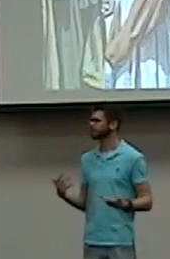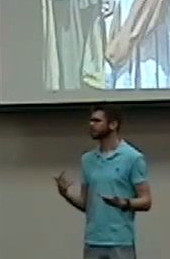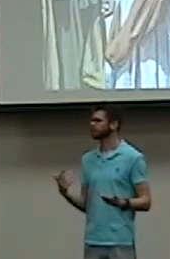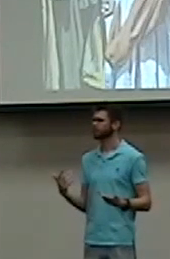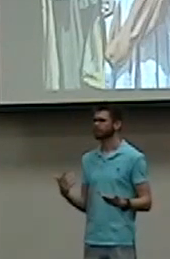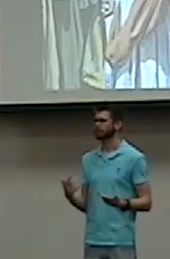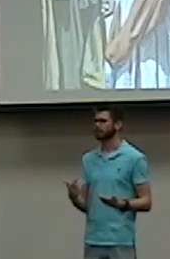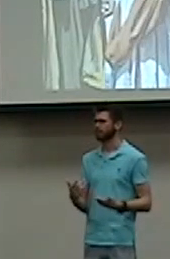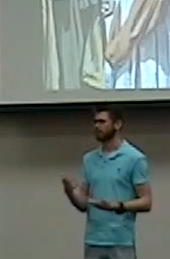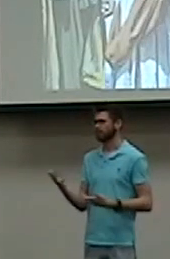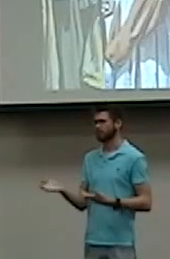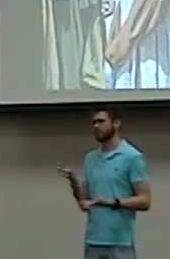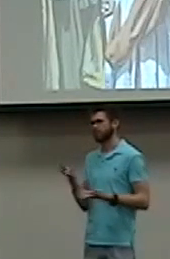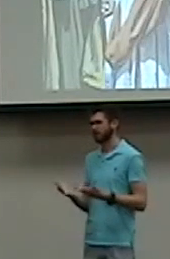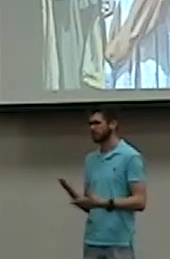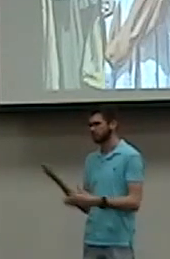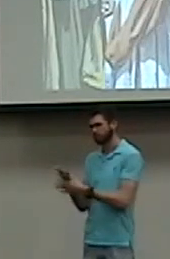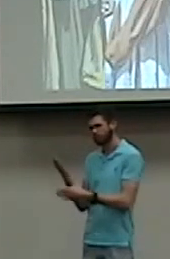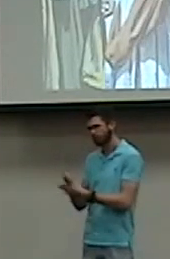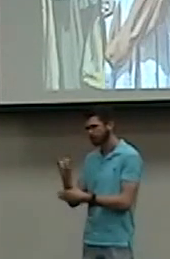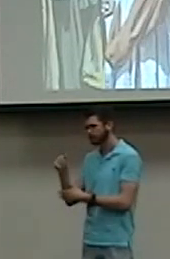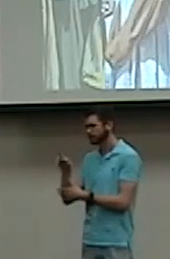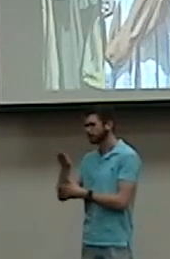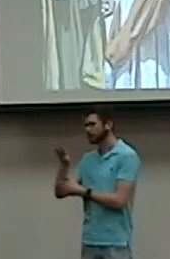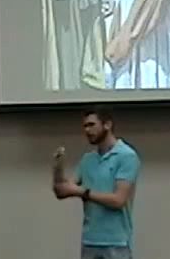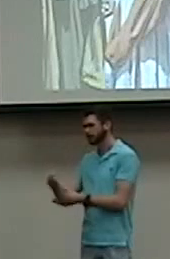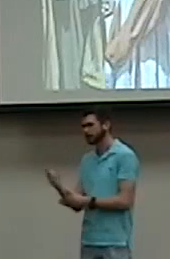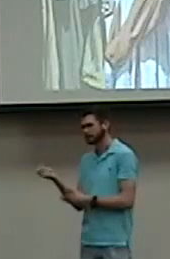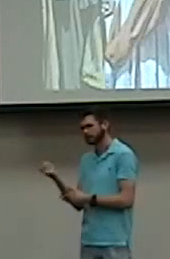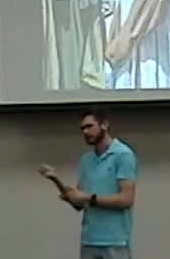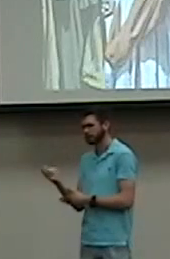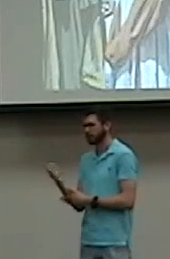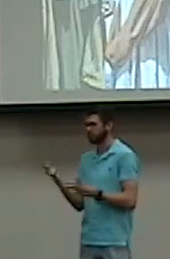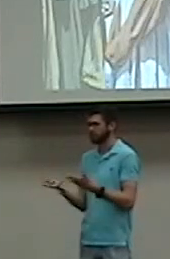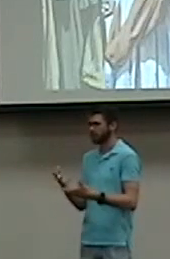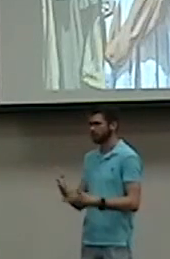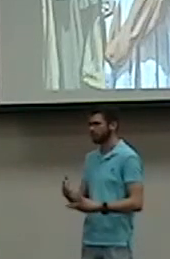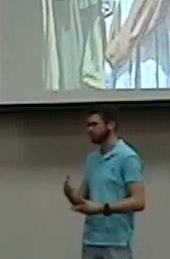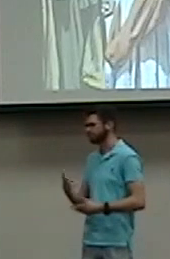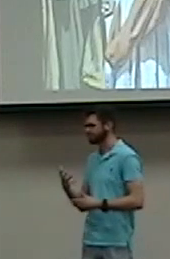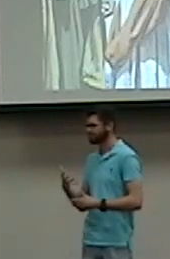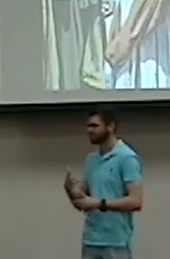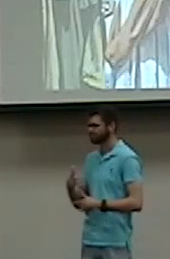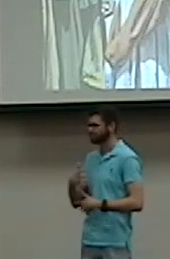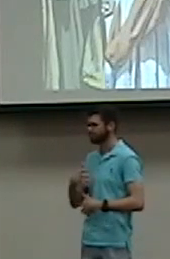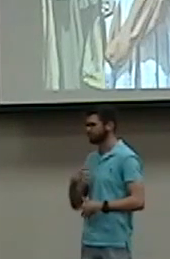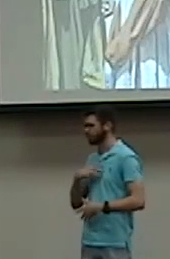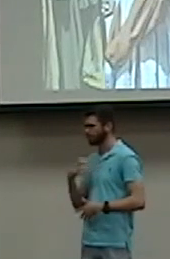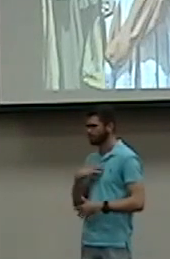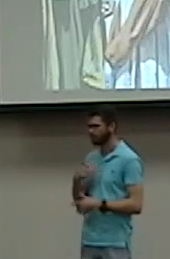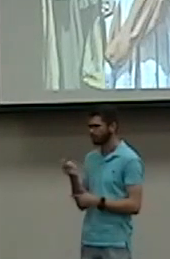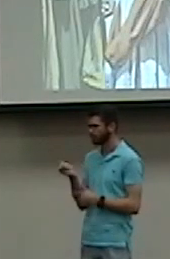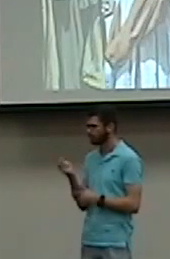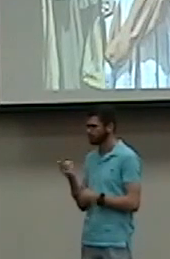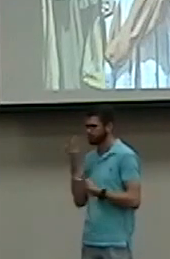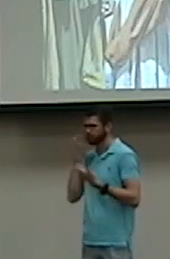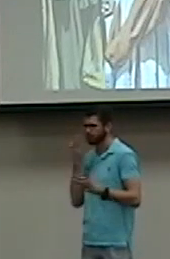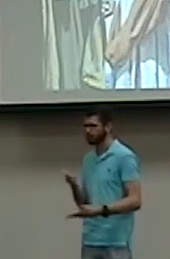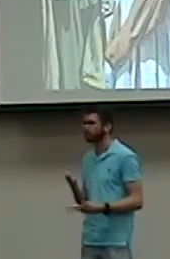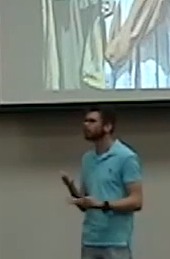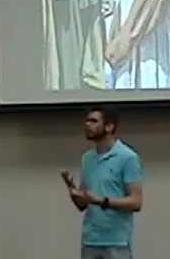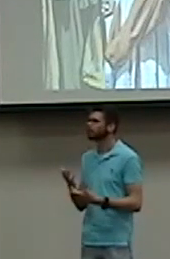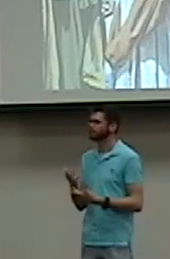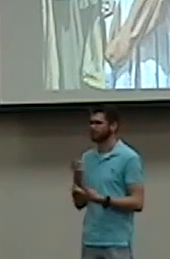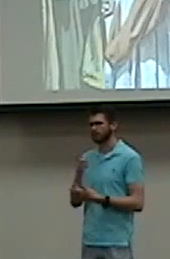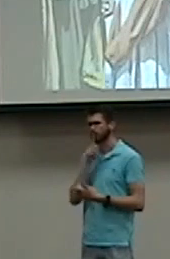That must have been annoying for Jairus. That must have been something that frustrated him as he was so desperate to have Jesus come and heal his